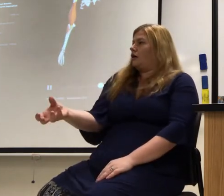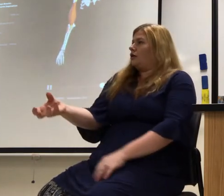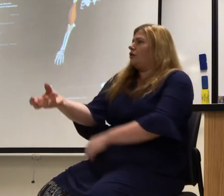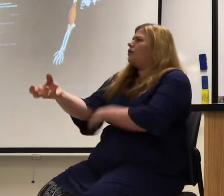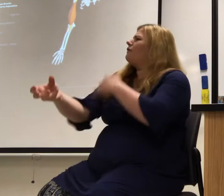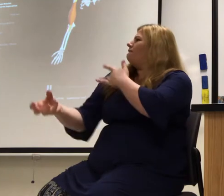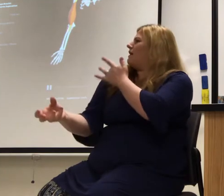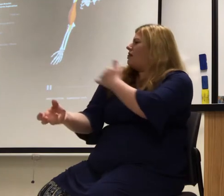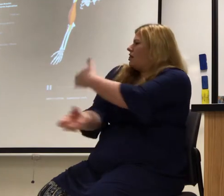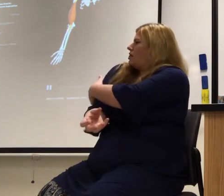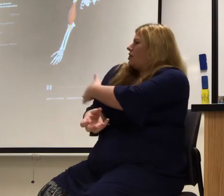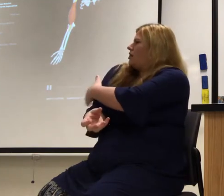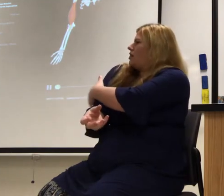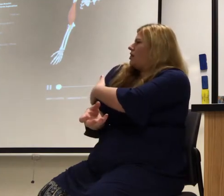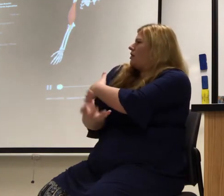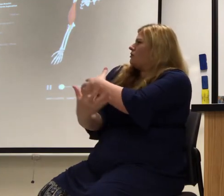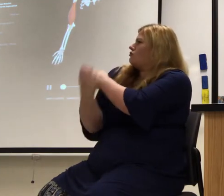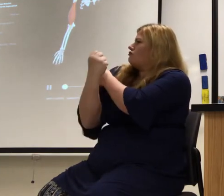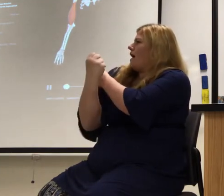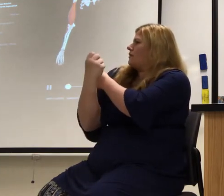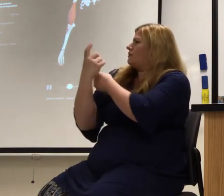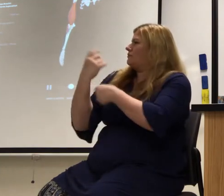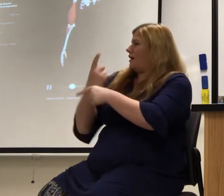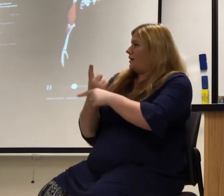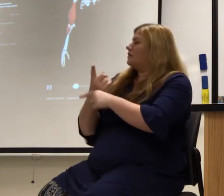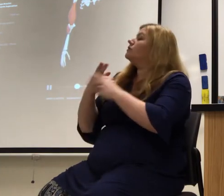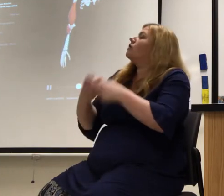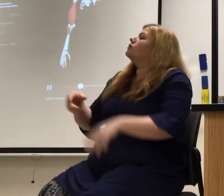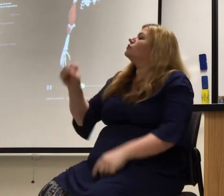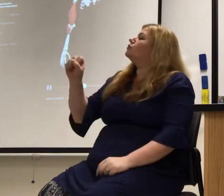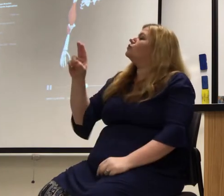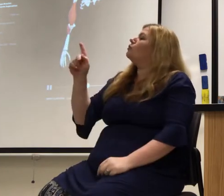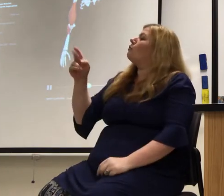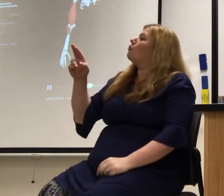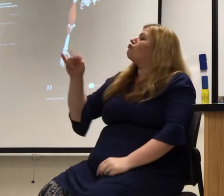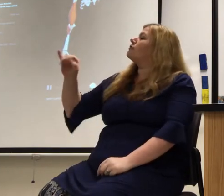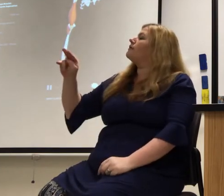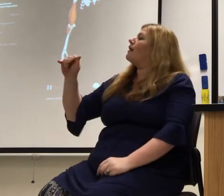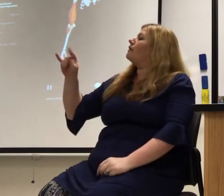contract. That's supination.